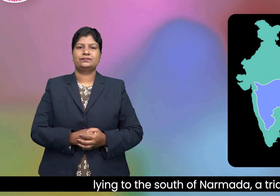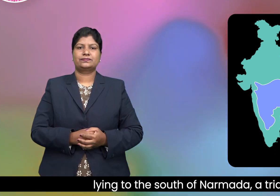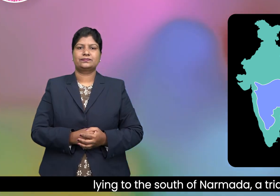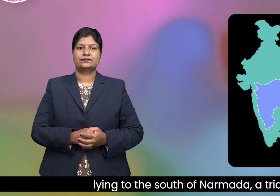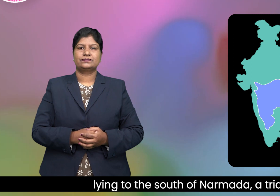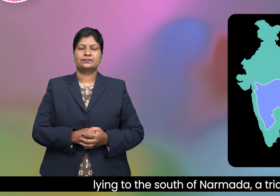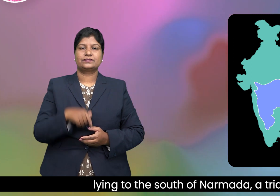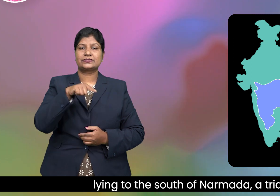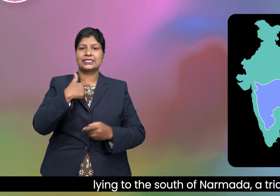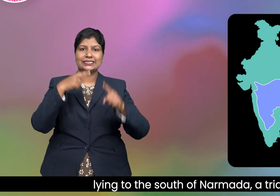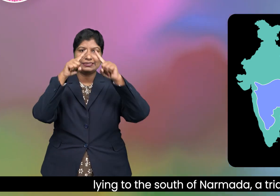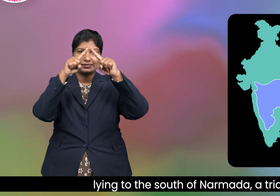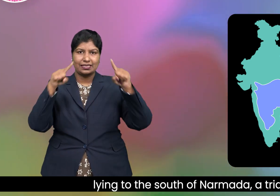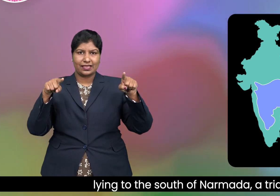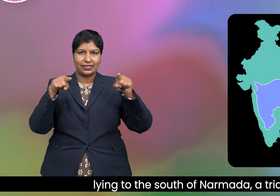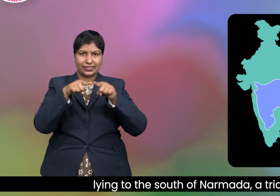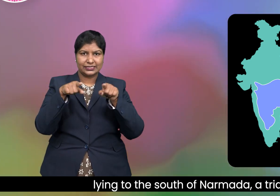a triangular landmass